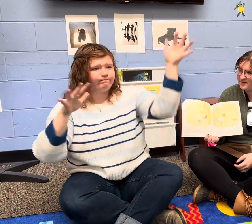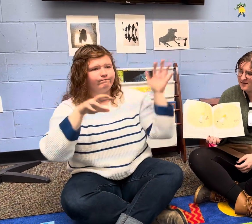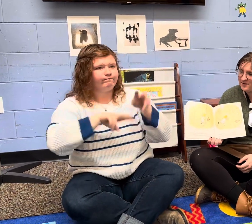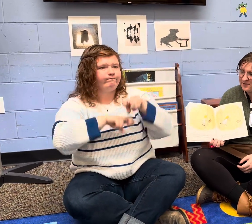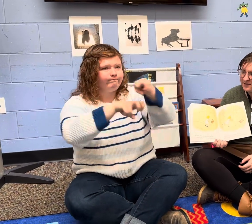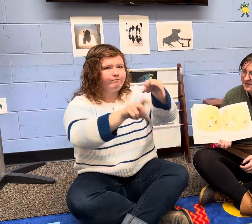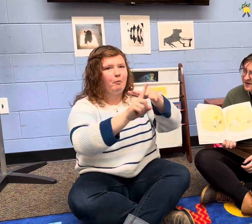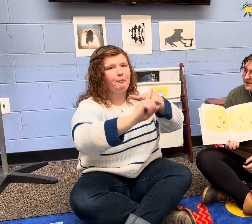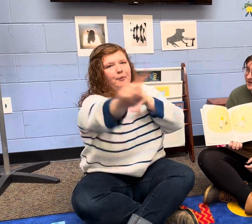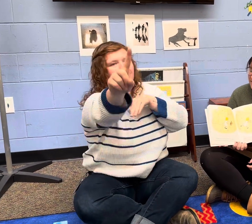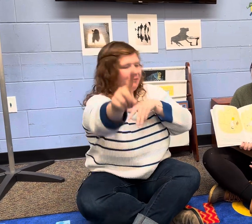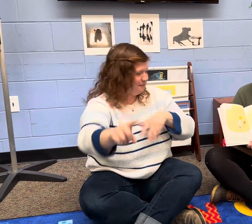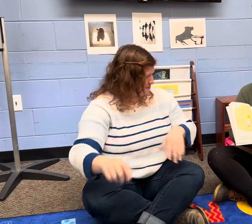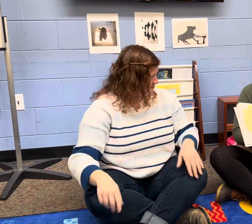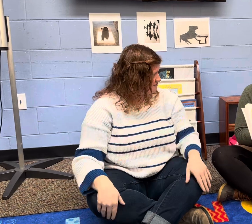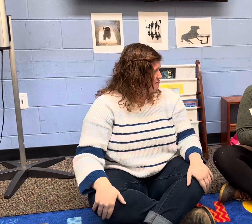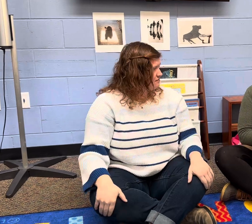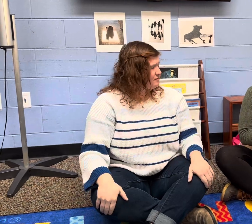woods.